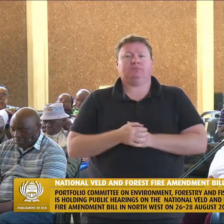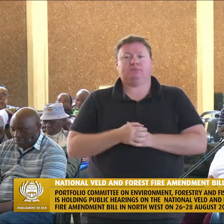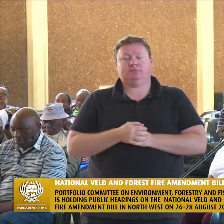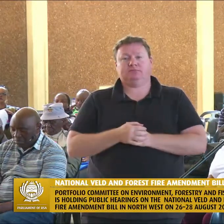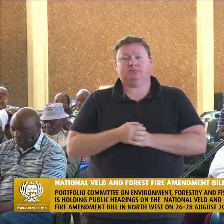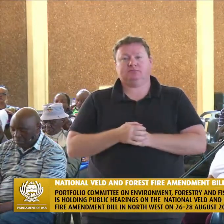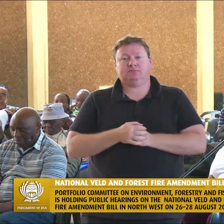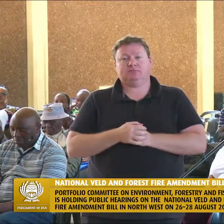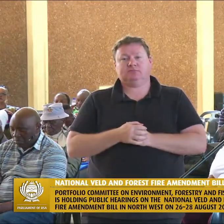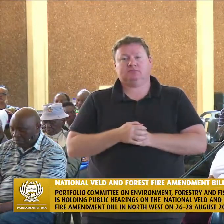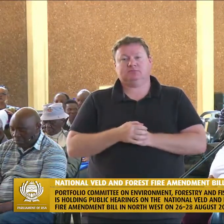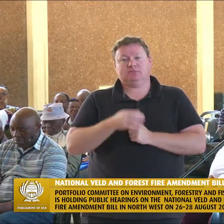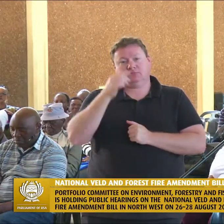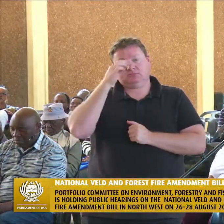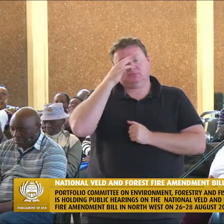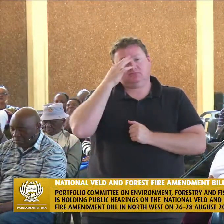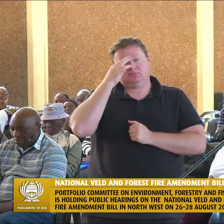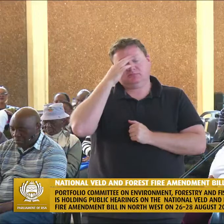paramedic